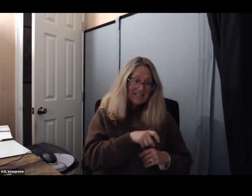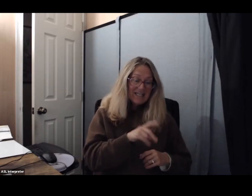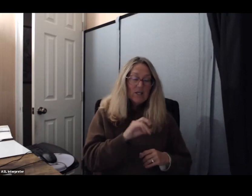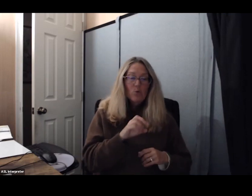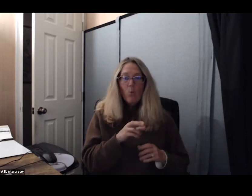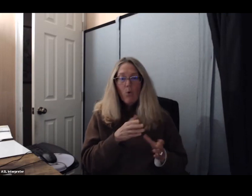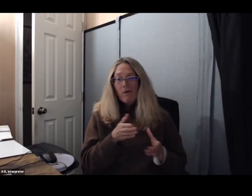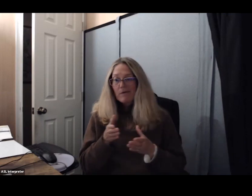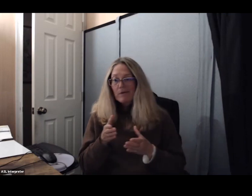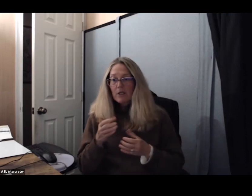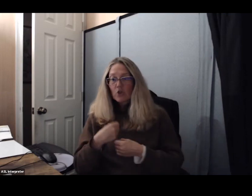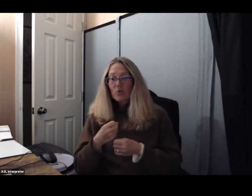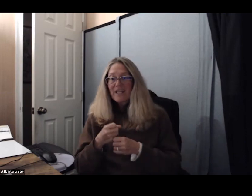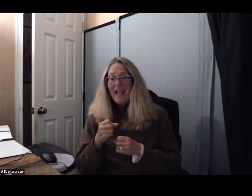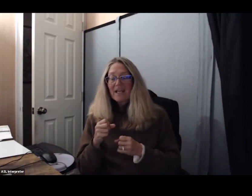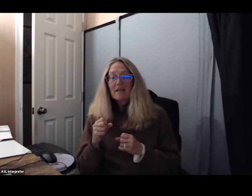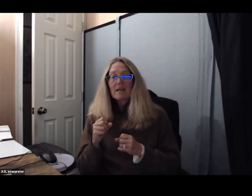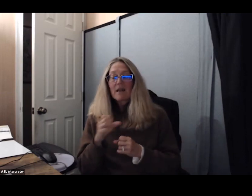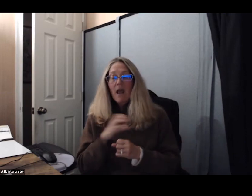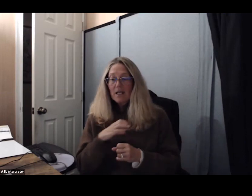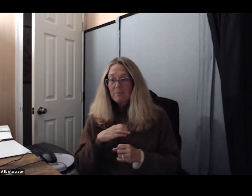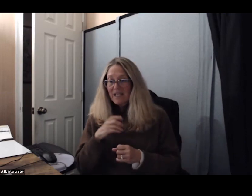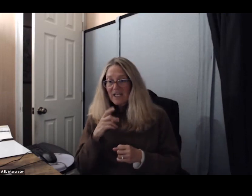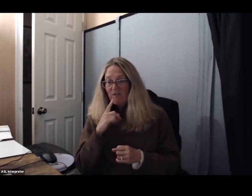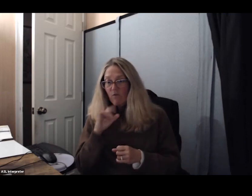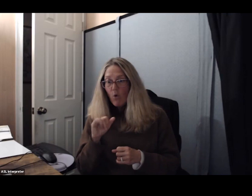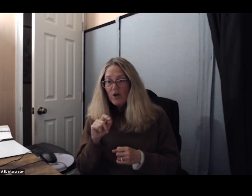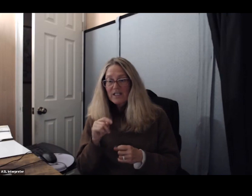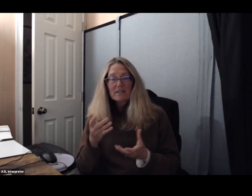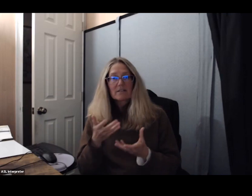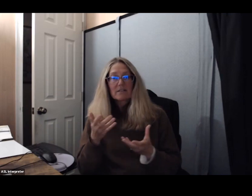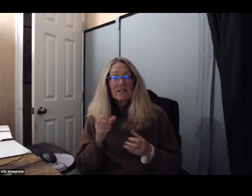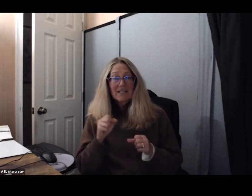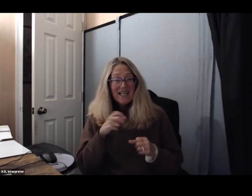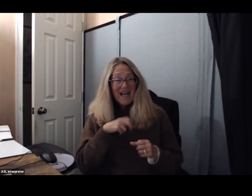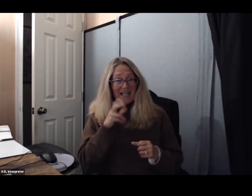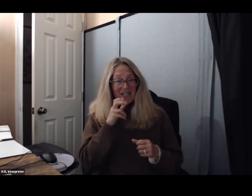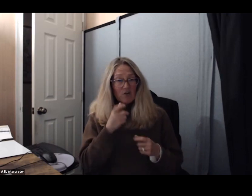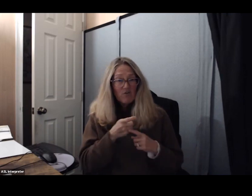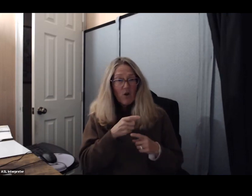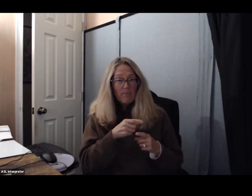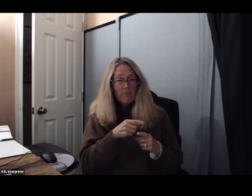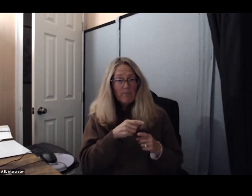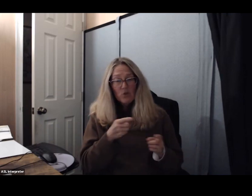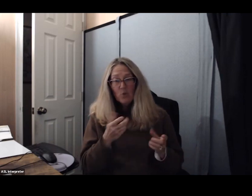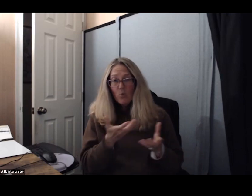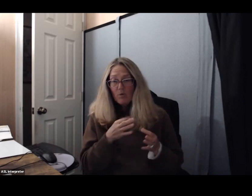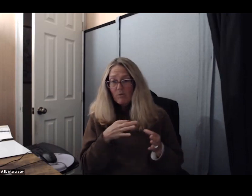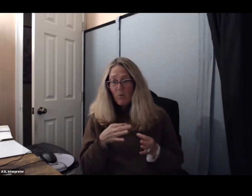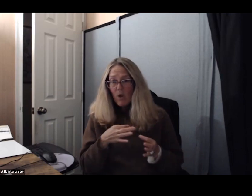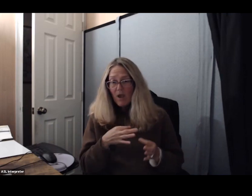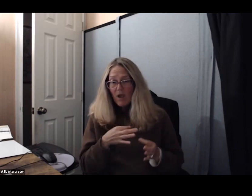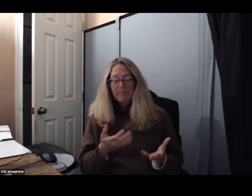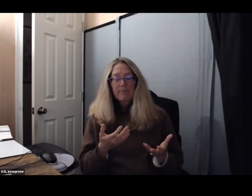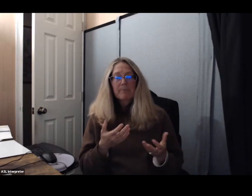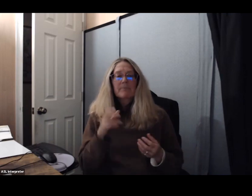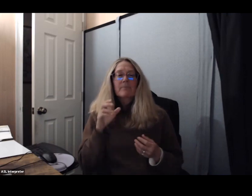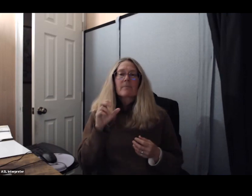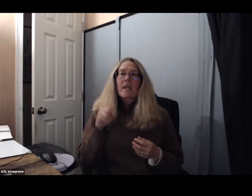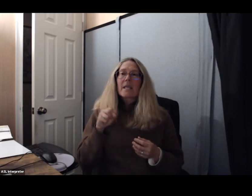Mhm. create a committee. So can I just kind of Yeah. hear a little bit about that from all of you? Yeah, I